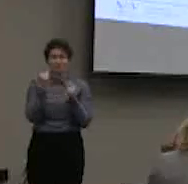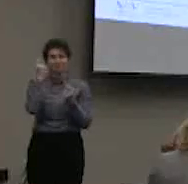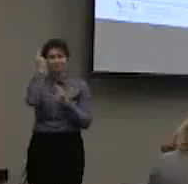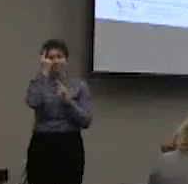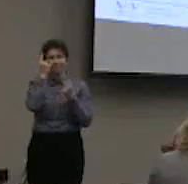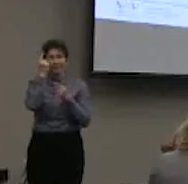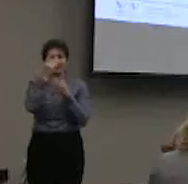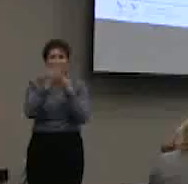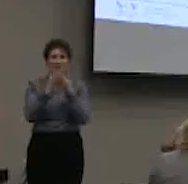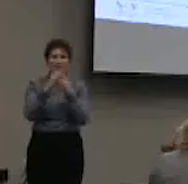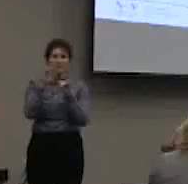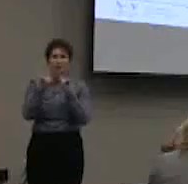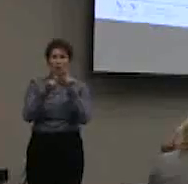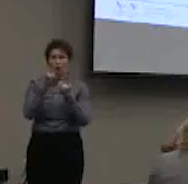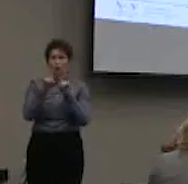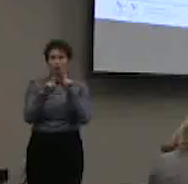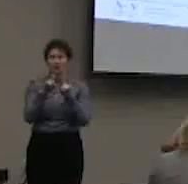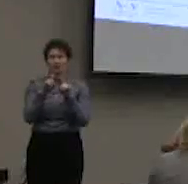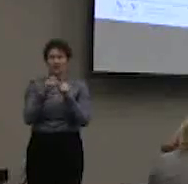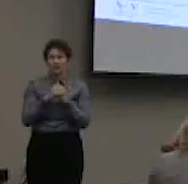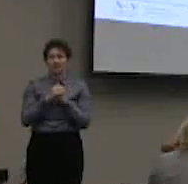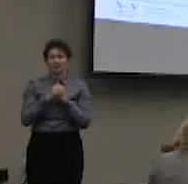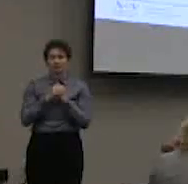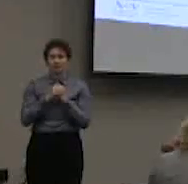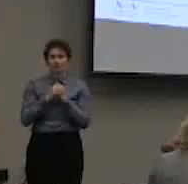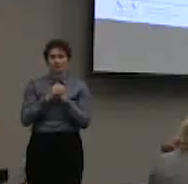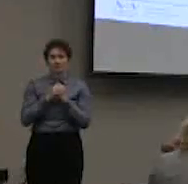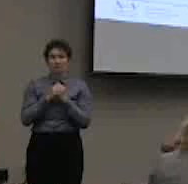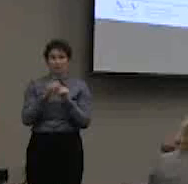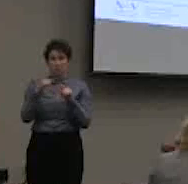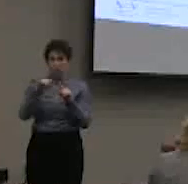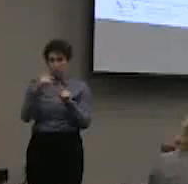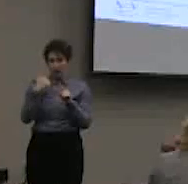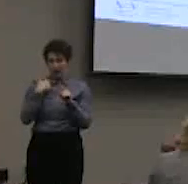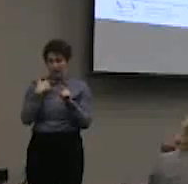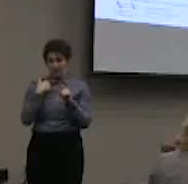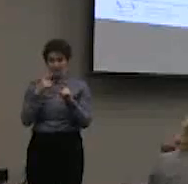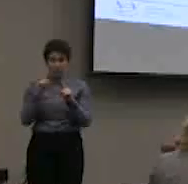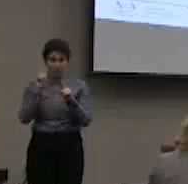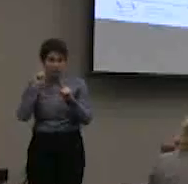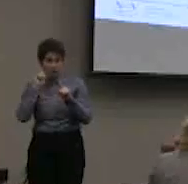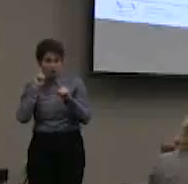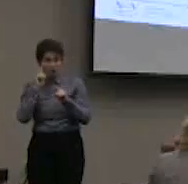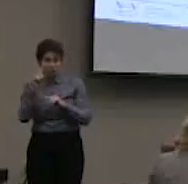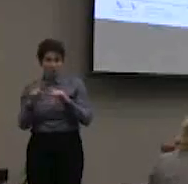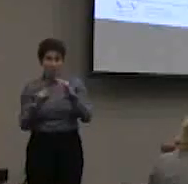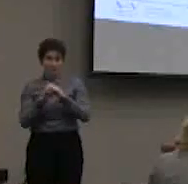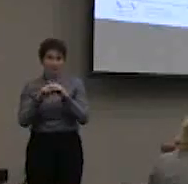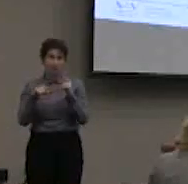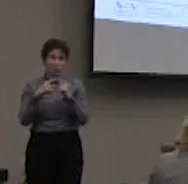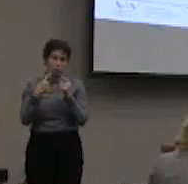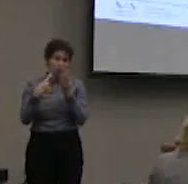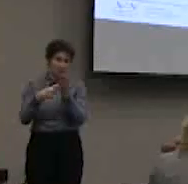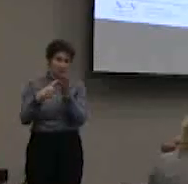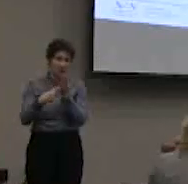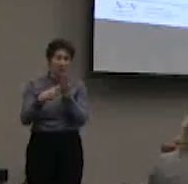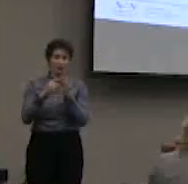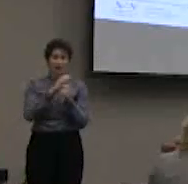that that you have, that you've heard, that have come up as you're talking about the commission. So I want to start